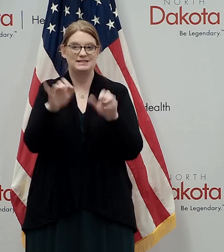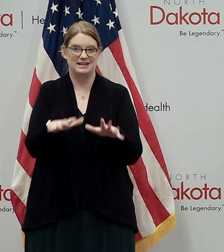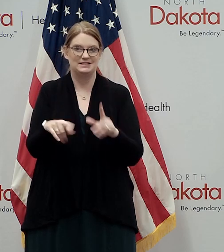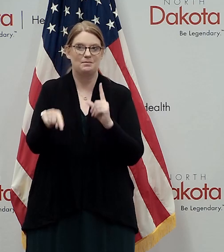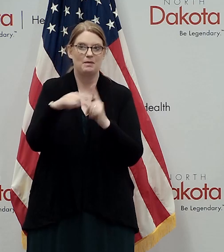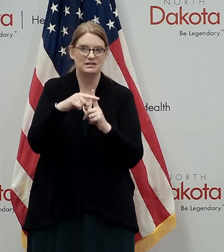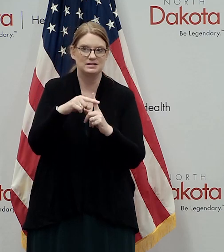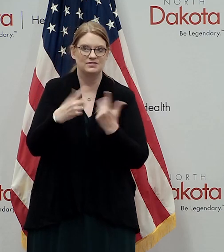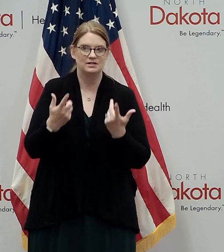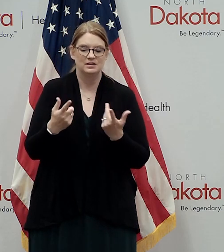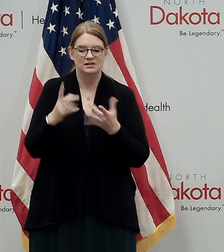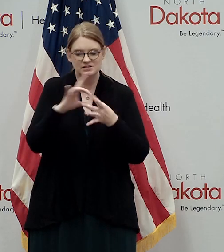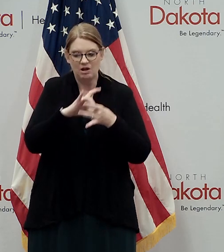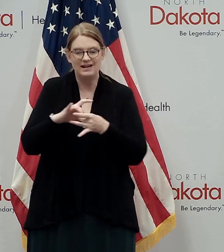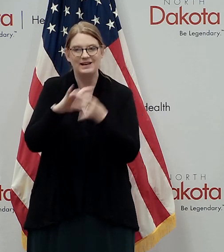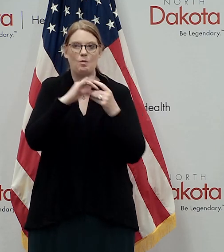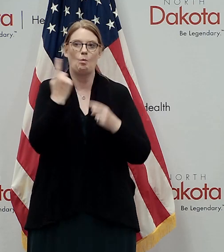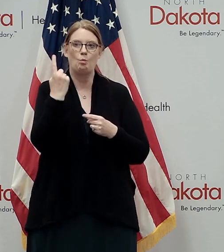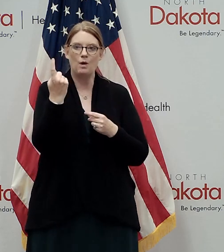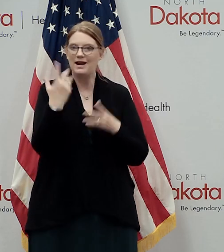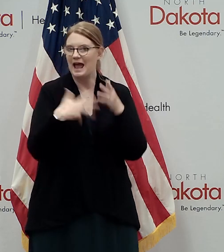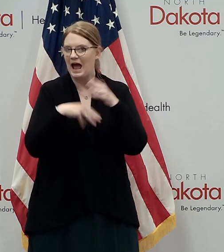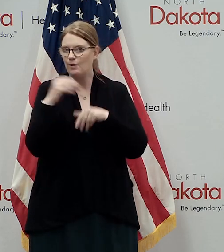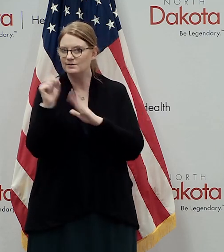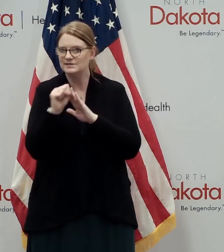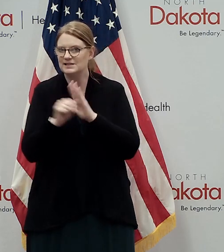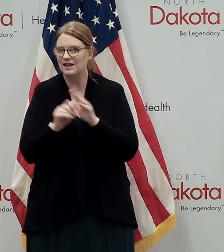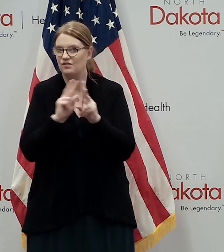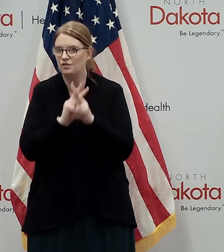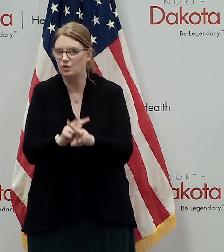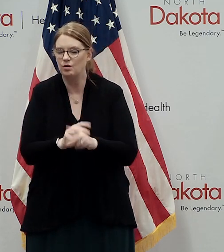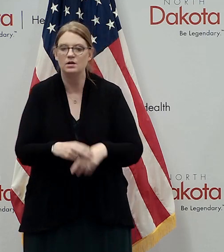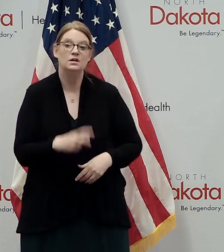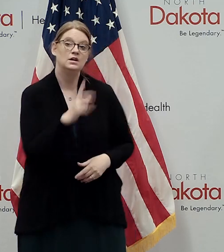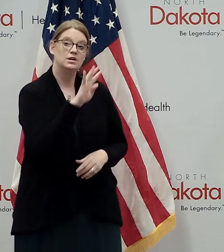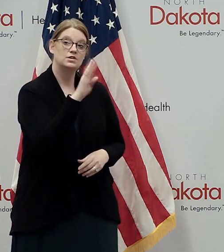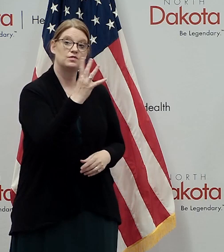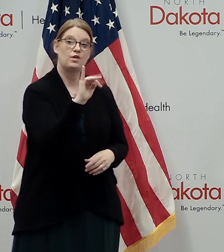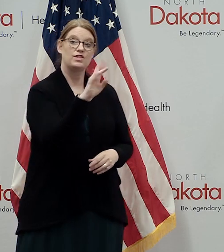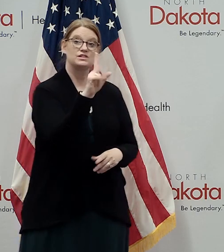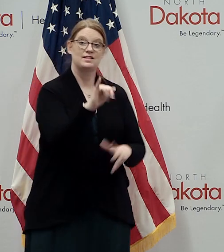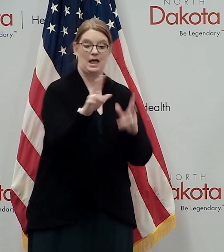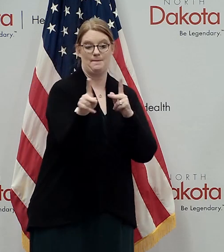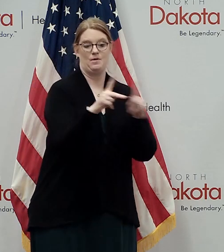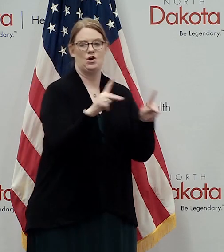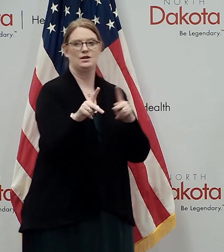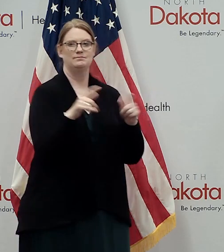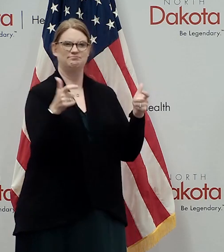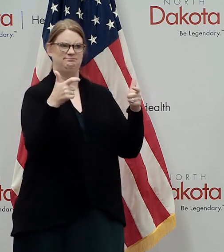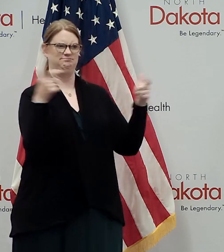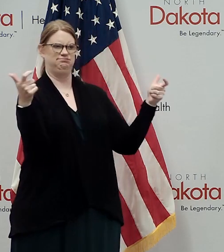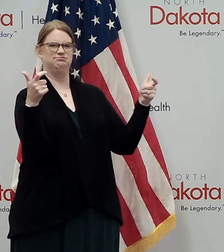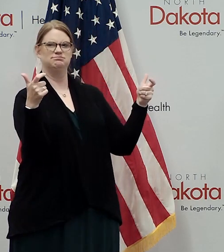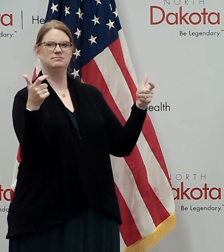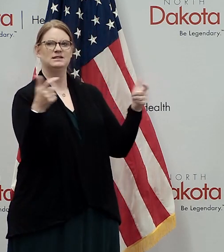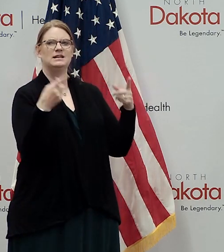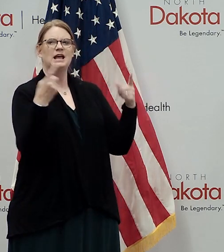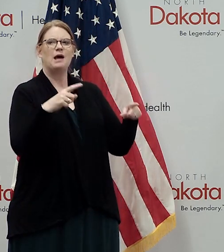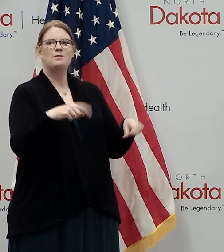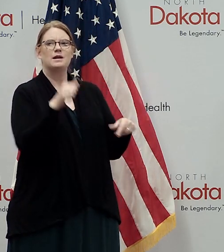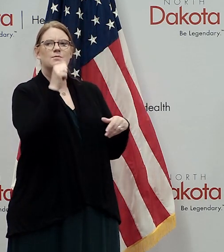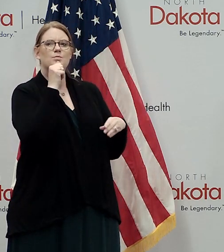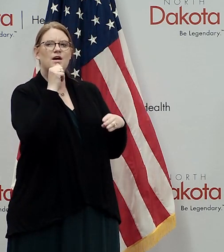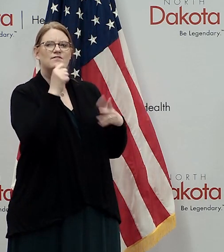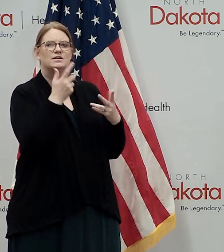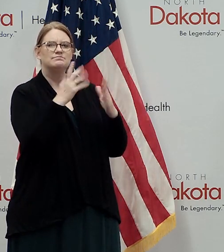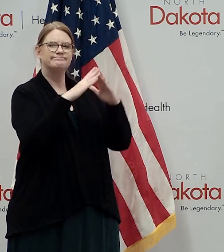cities, all connected back to one out-of-state funeral. There was a 4th of July party that was large that was held at a private